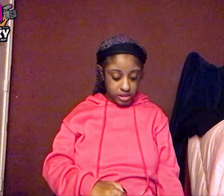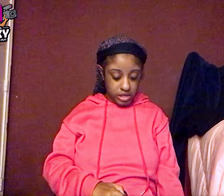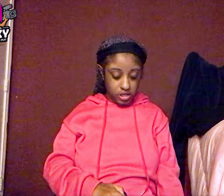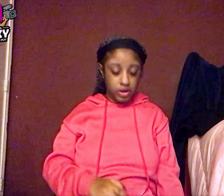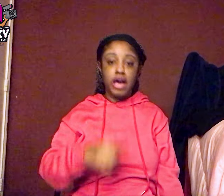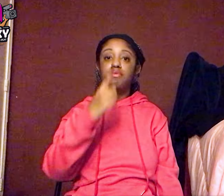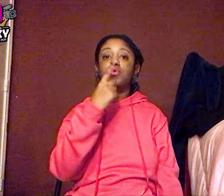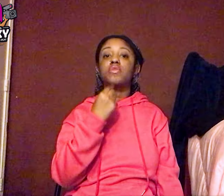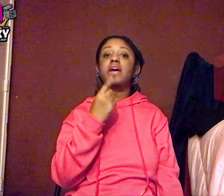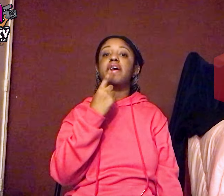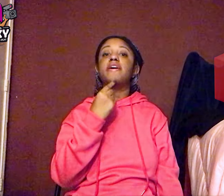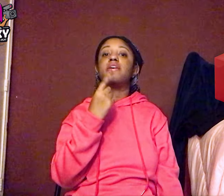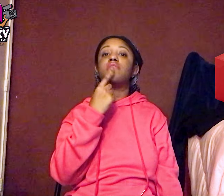Then you have red.